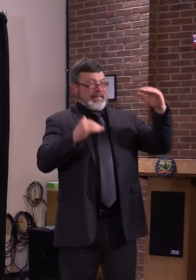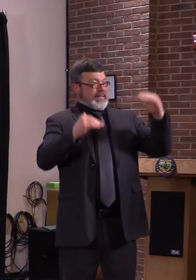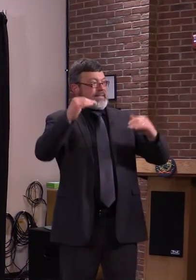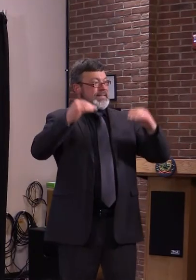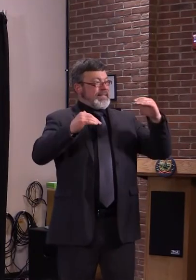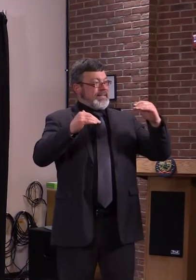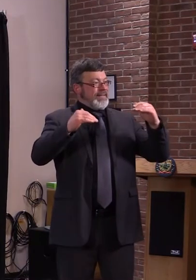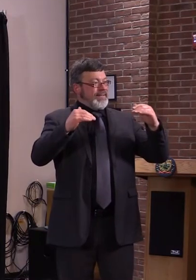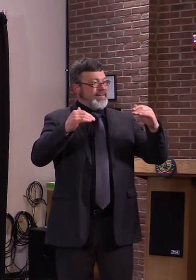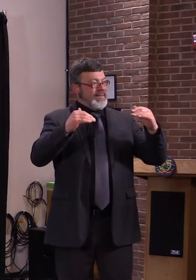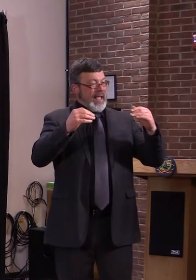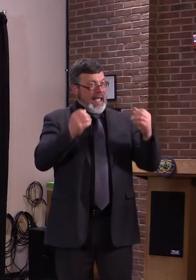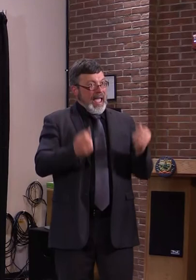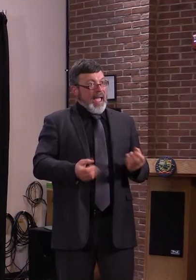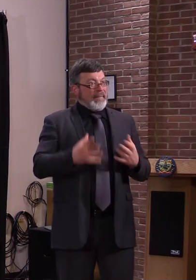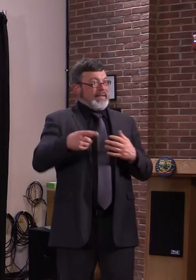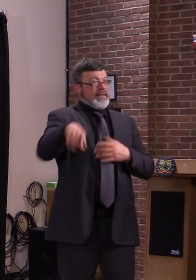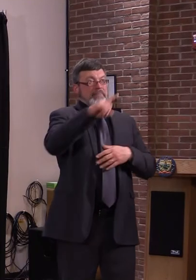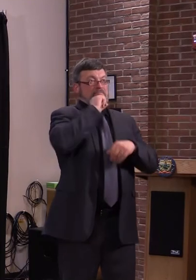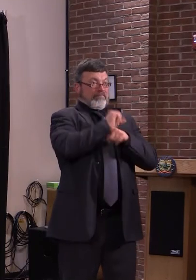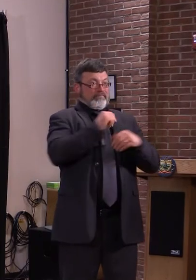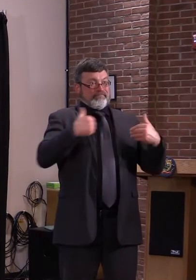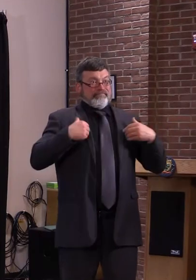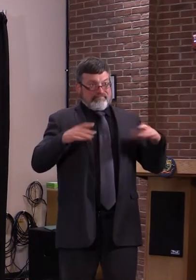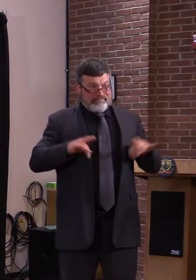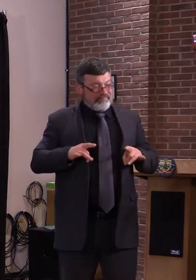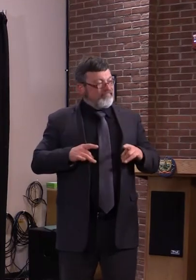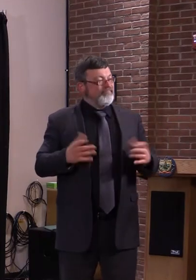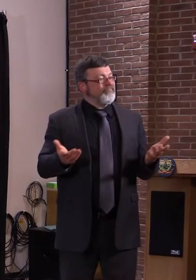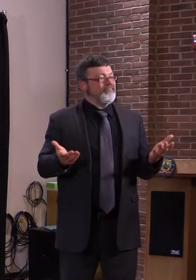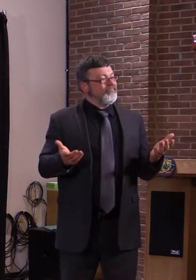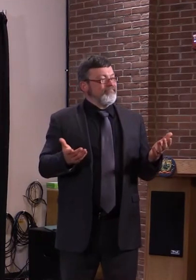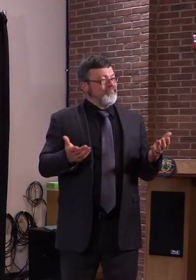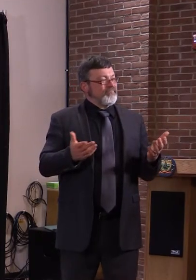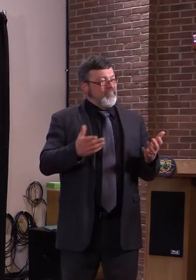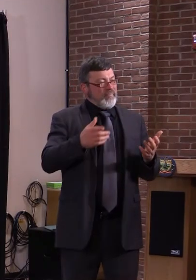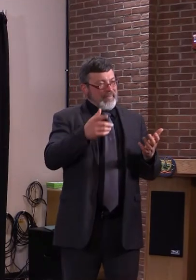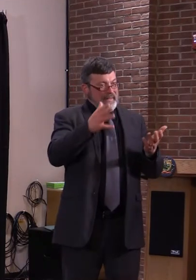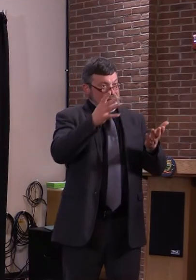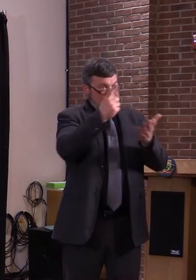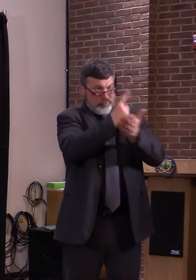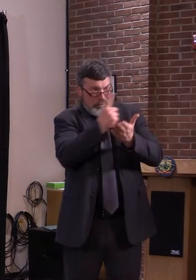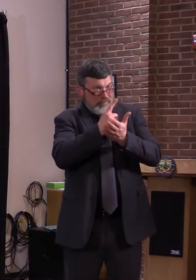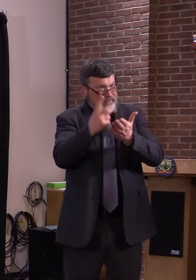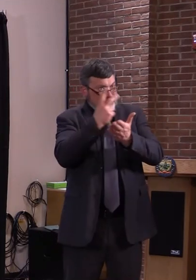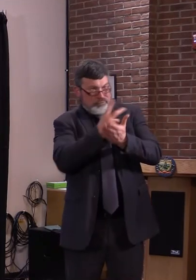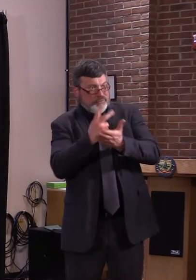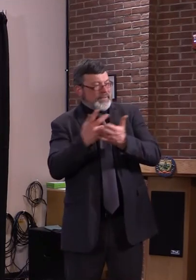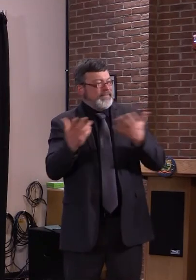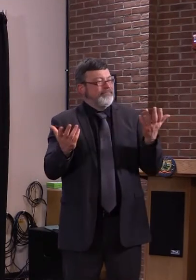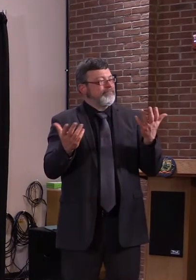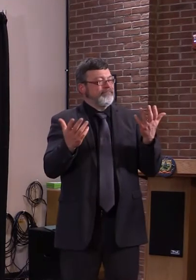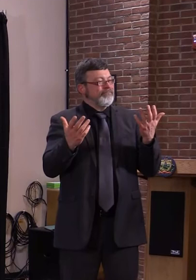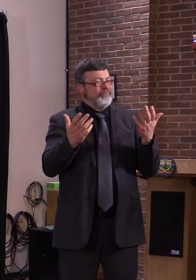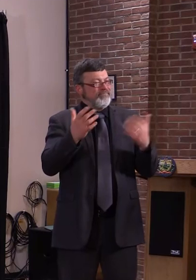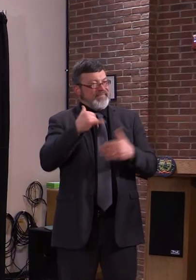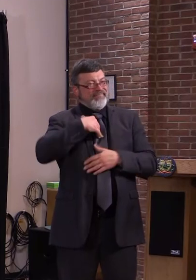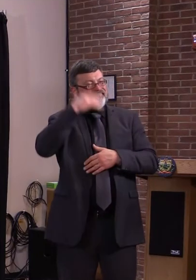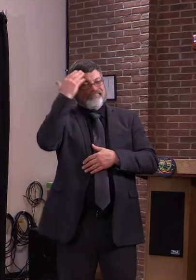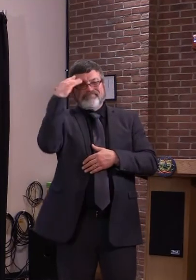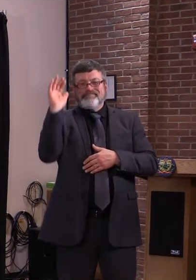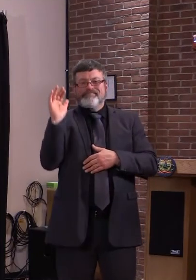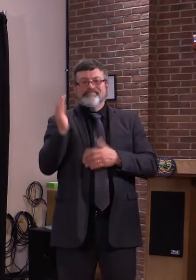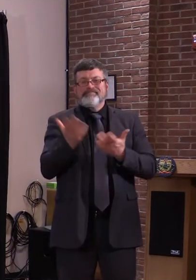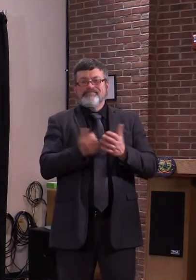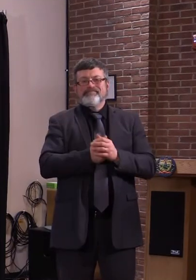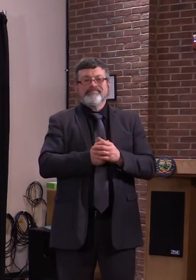people are doing these tests on a regular or semi-regular basis and what their results are. All we know is that the need